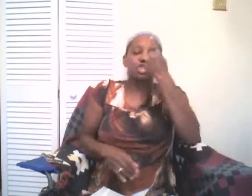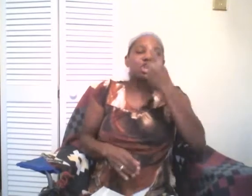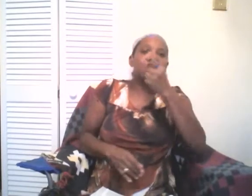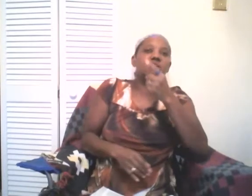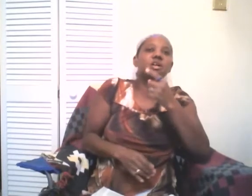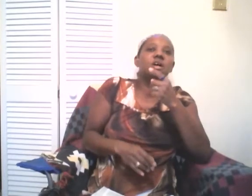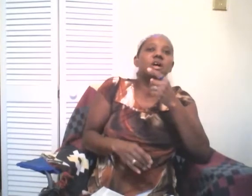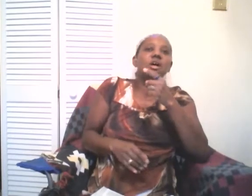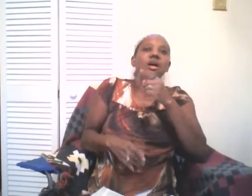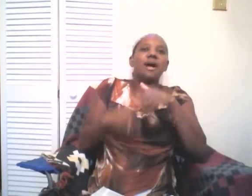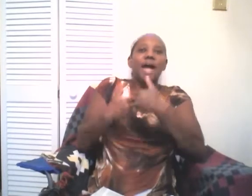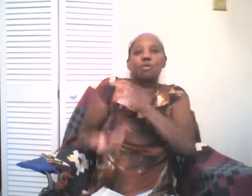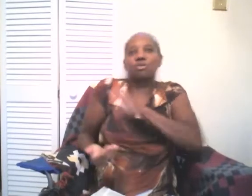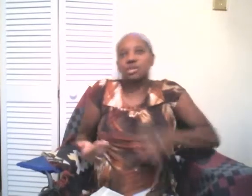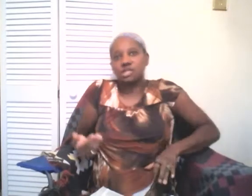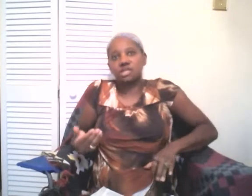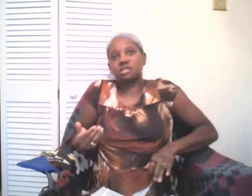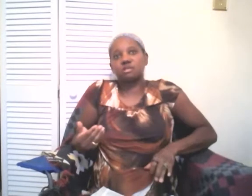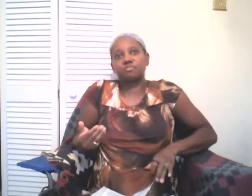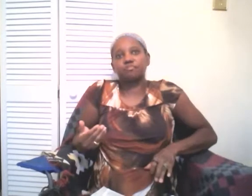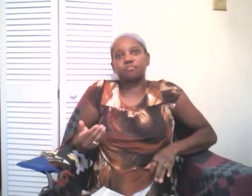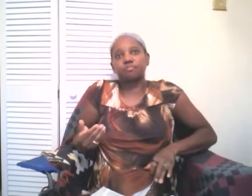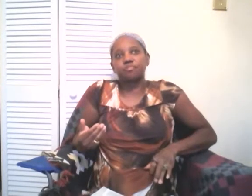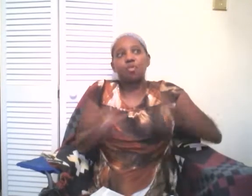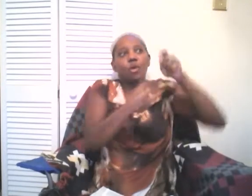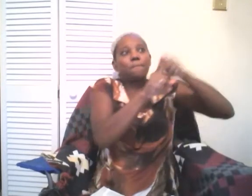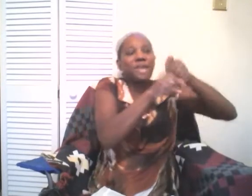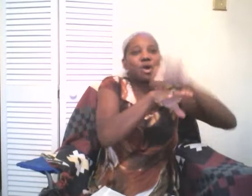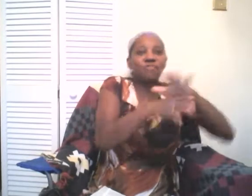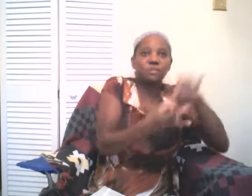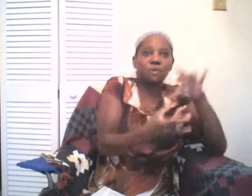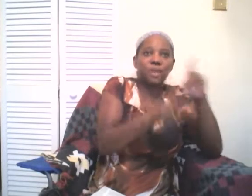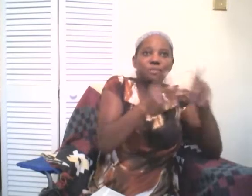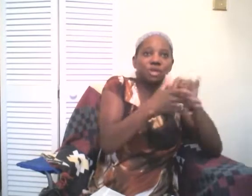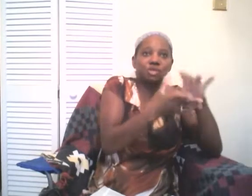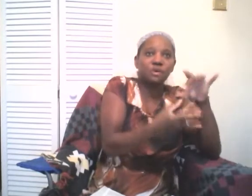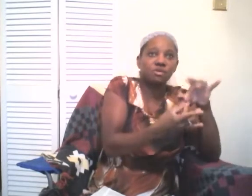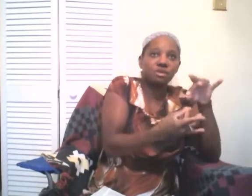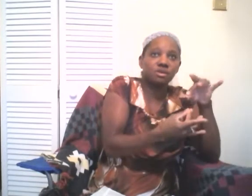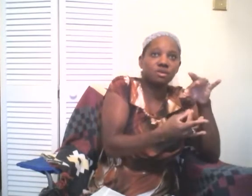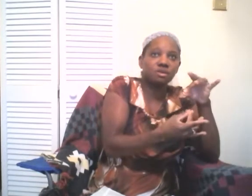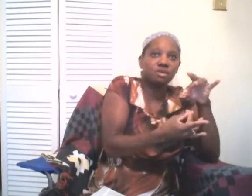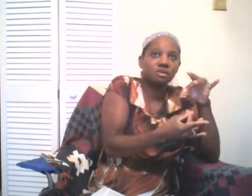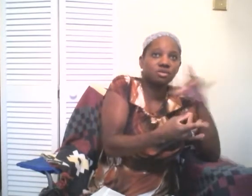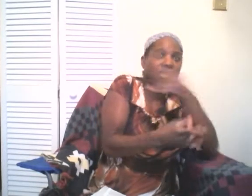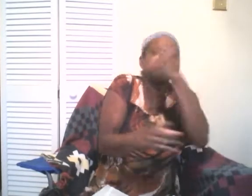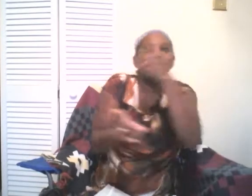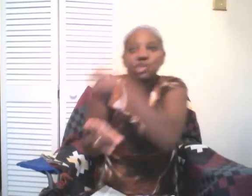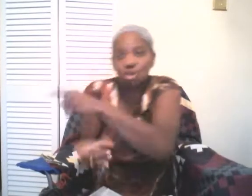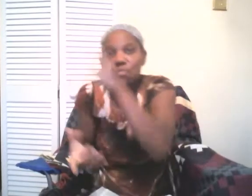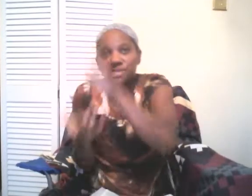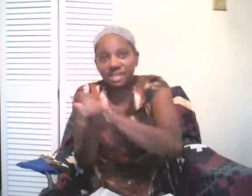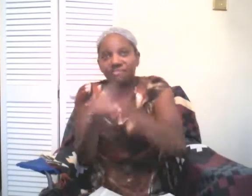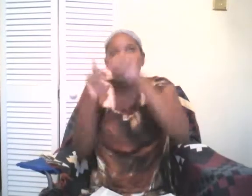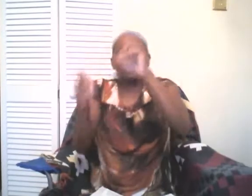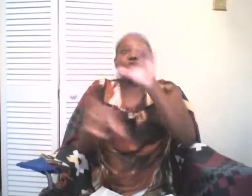understood how Christians want to pick on the spirit people that are spirit. Just because you believe in going to